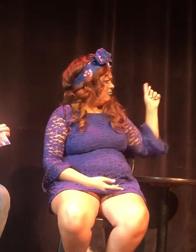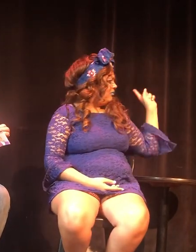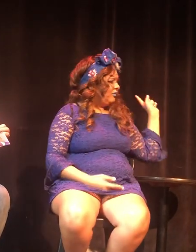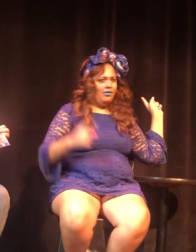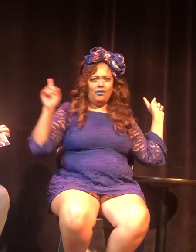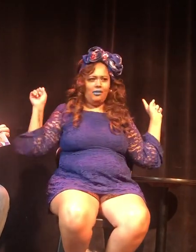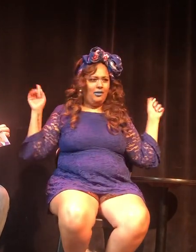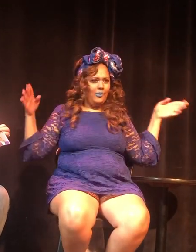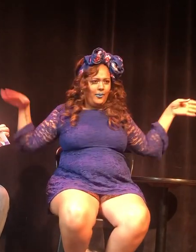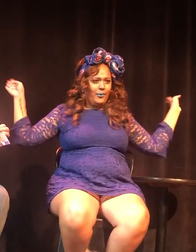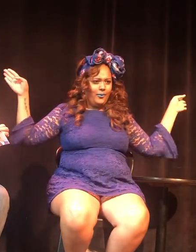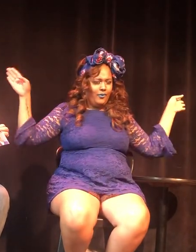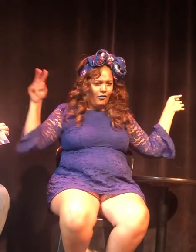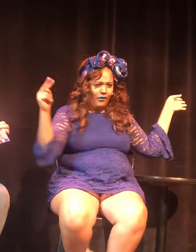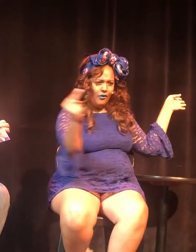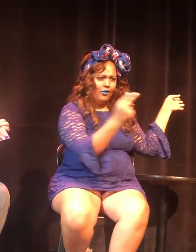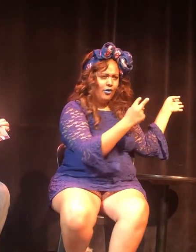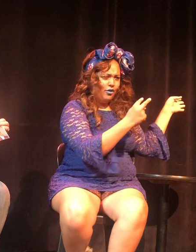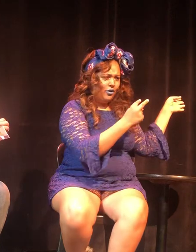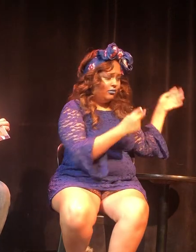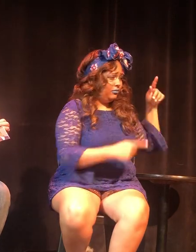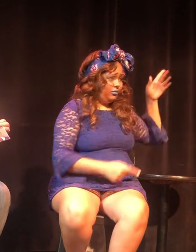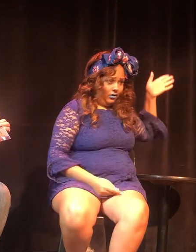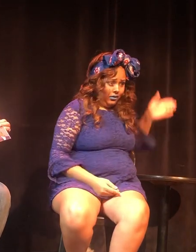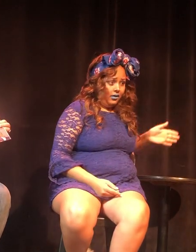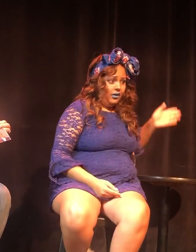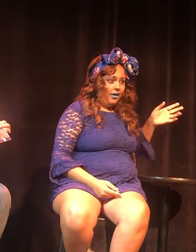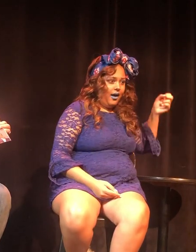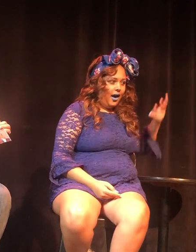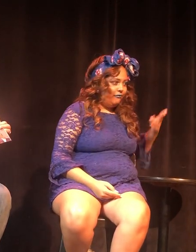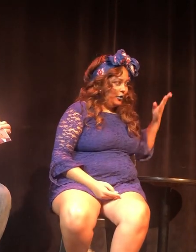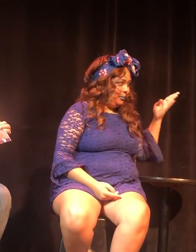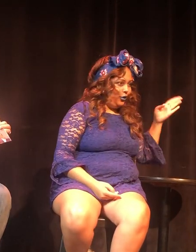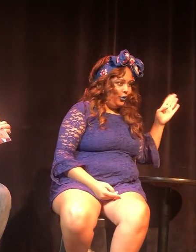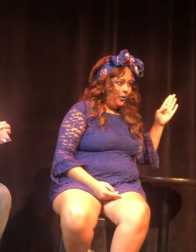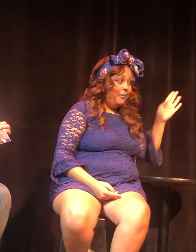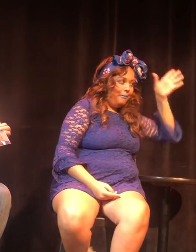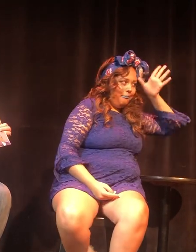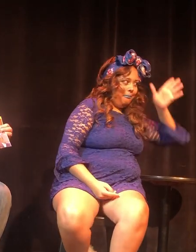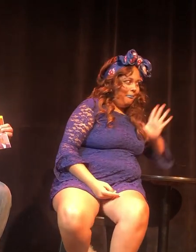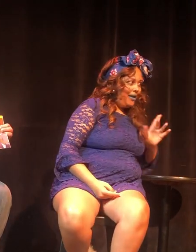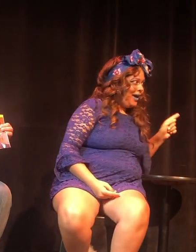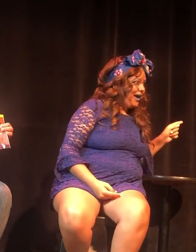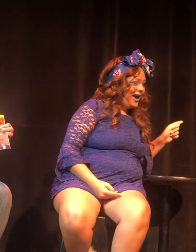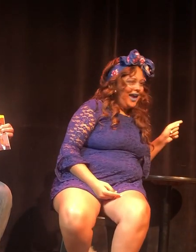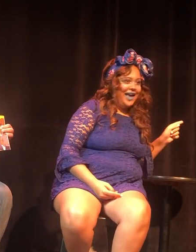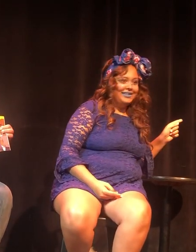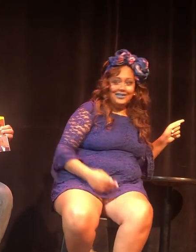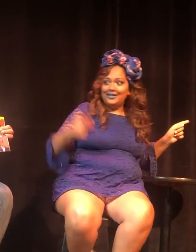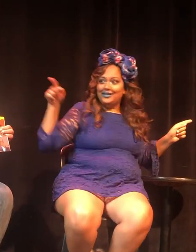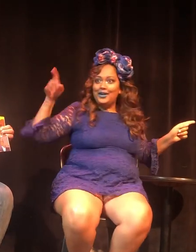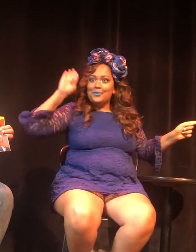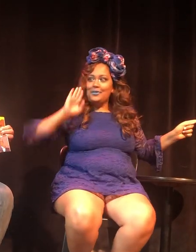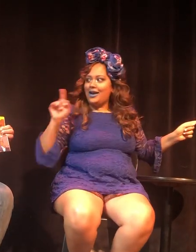is blue, like a male, and half is brown with gold, like a female.